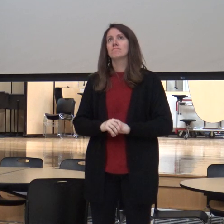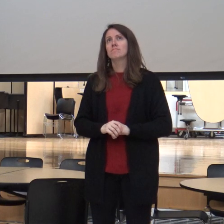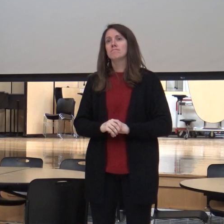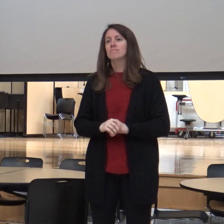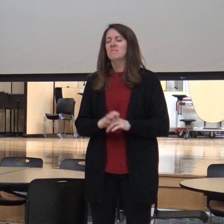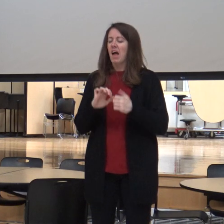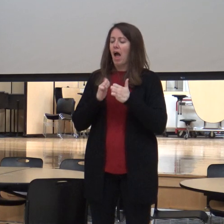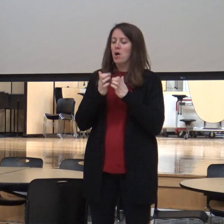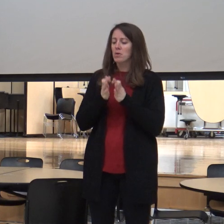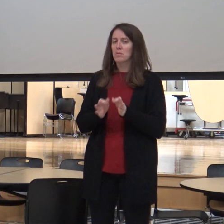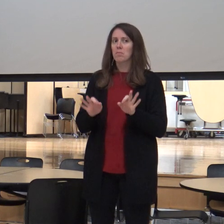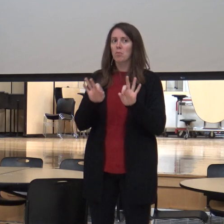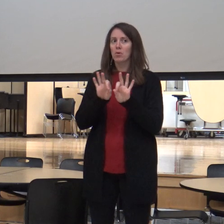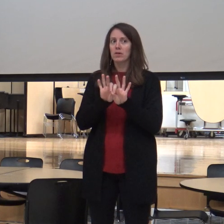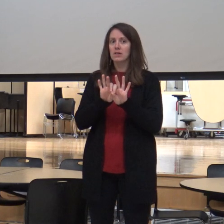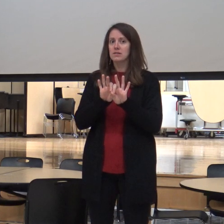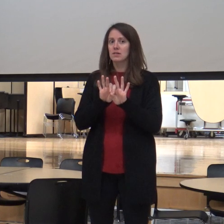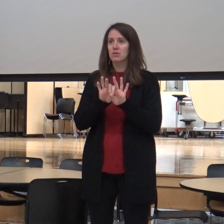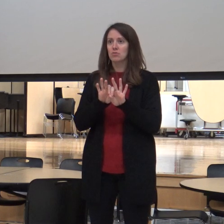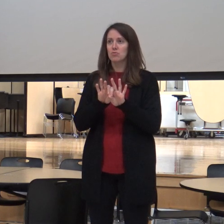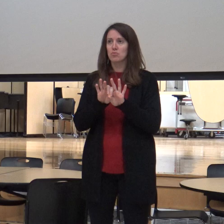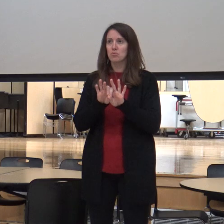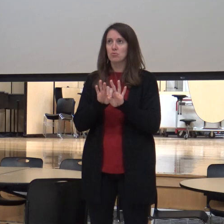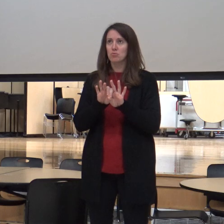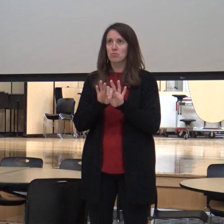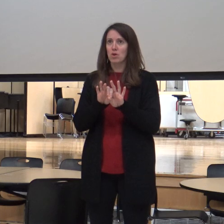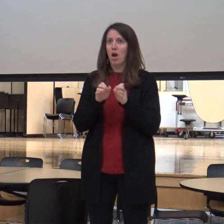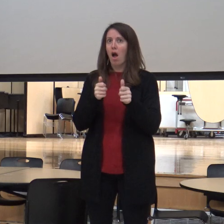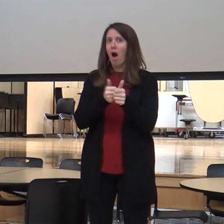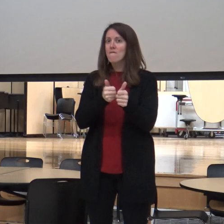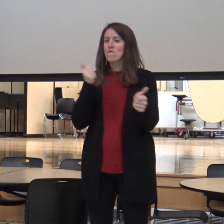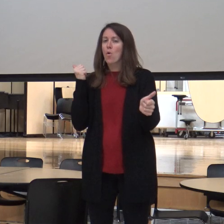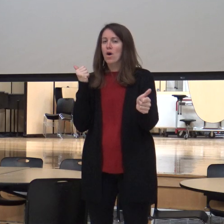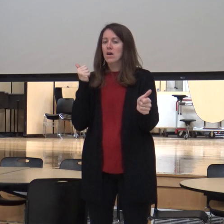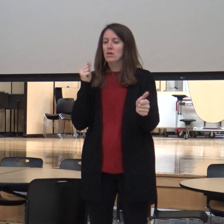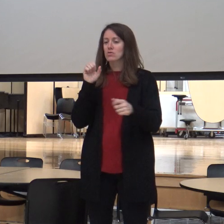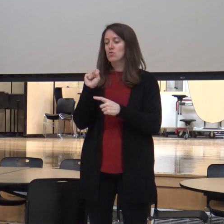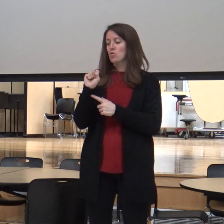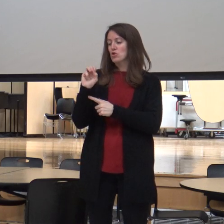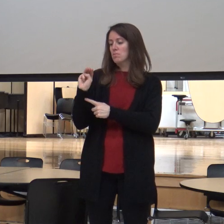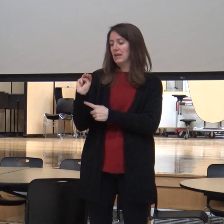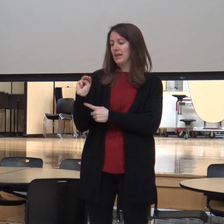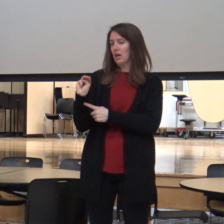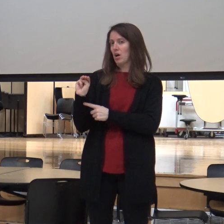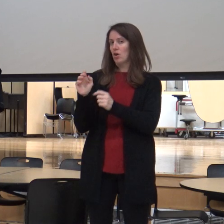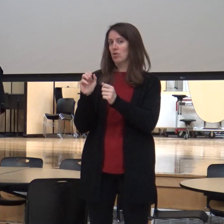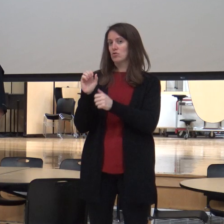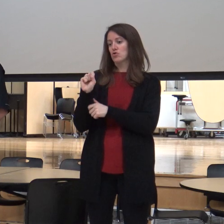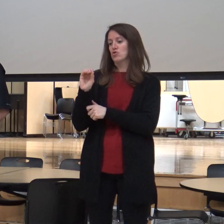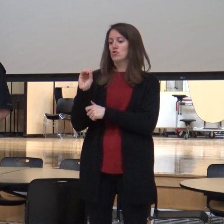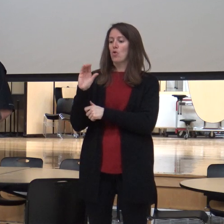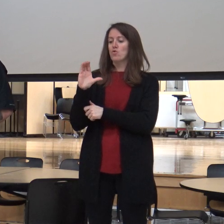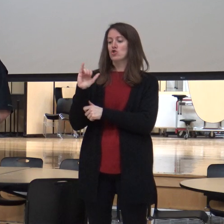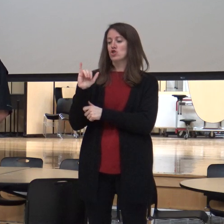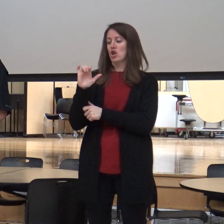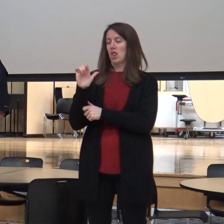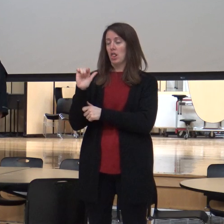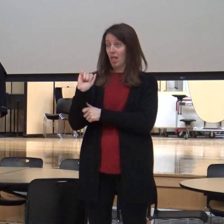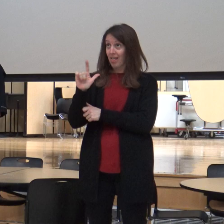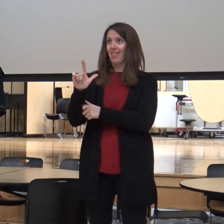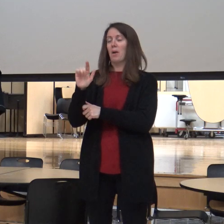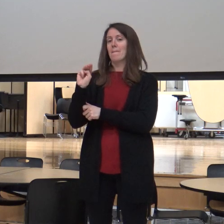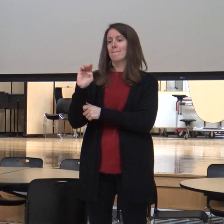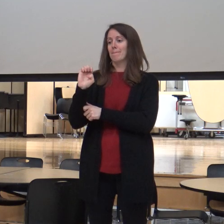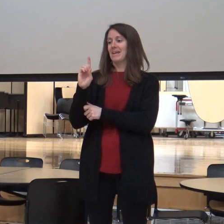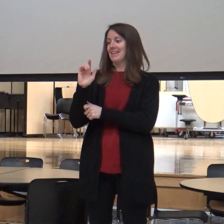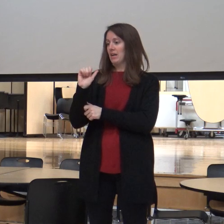keep kids off of social media? And any good tips on how you do it? Yeah, there's some cabins that